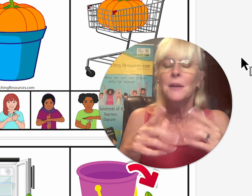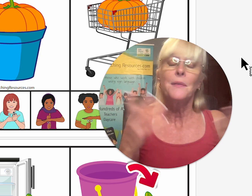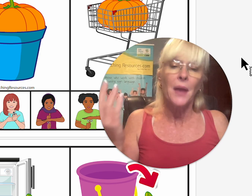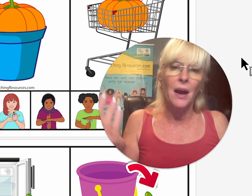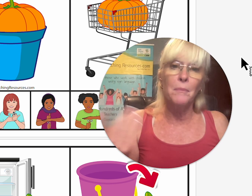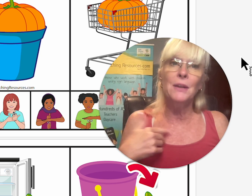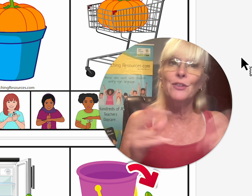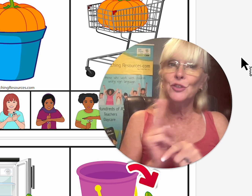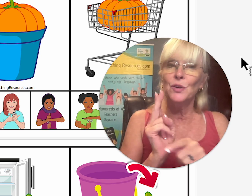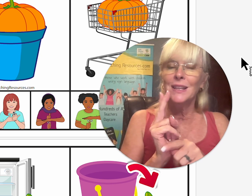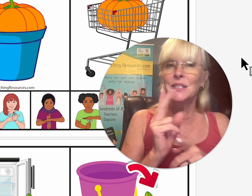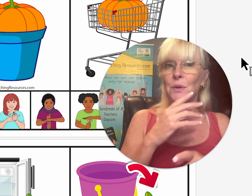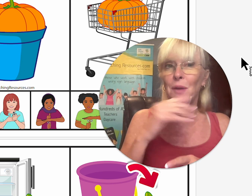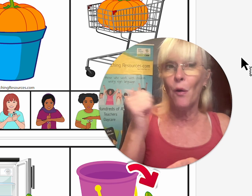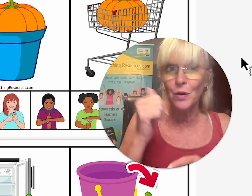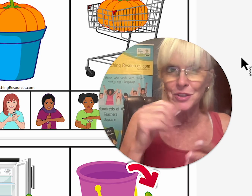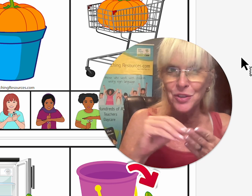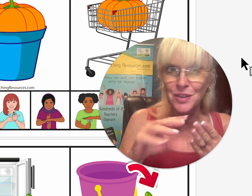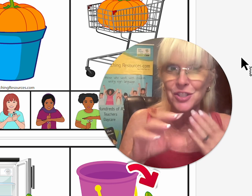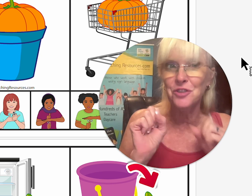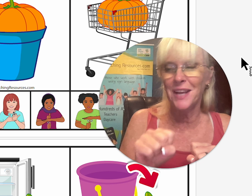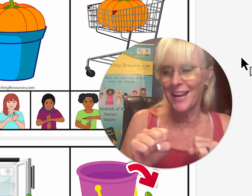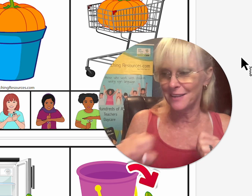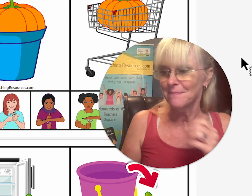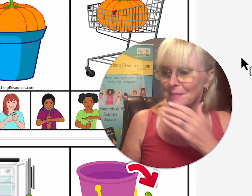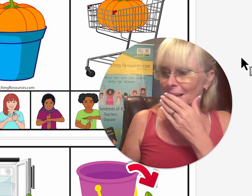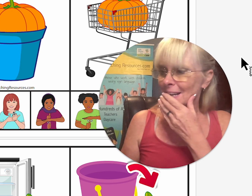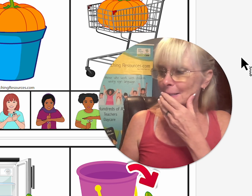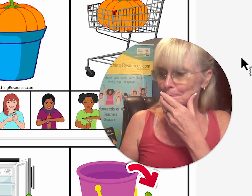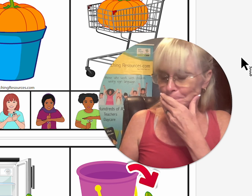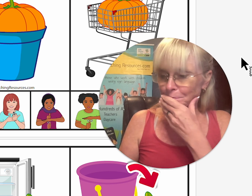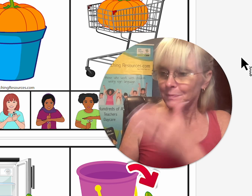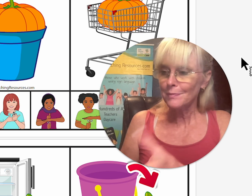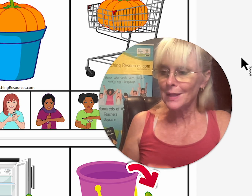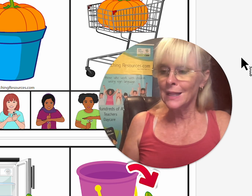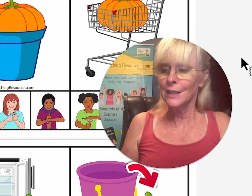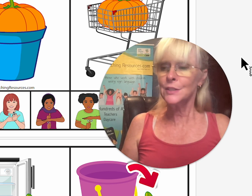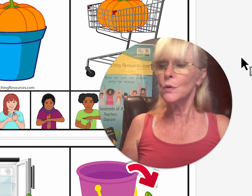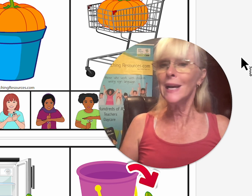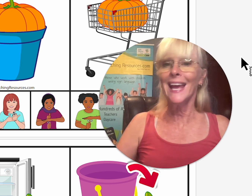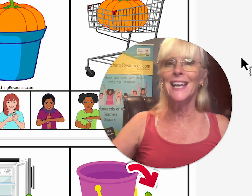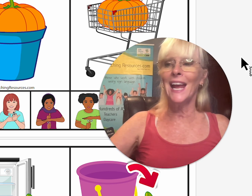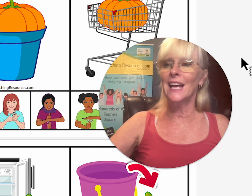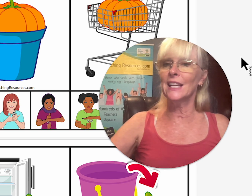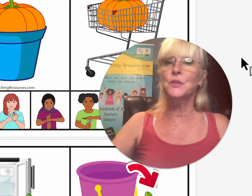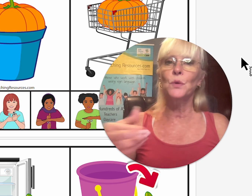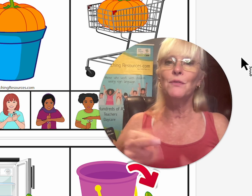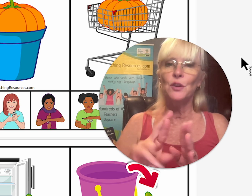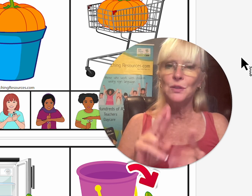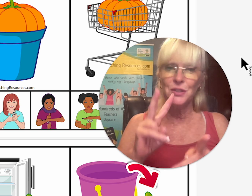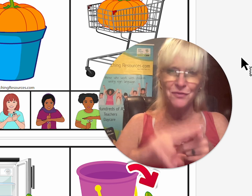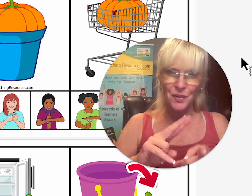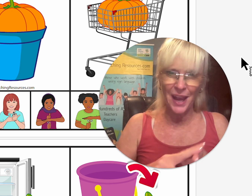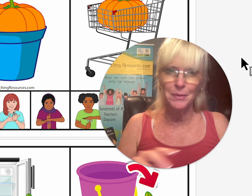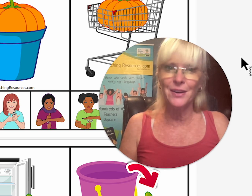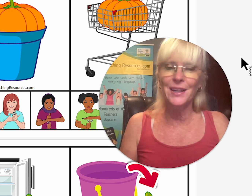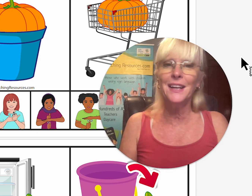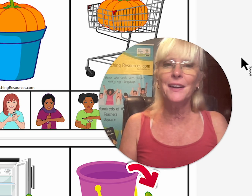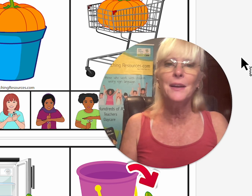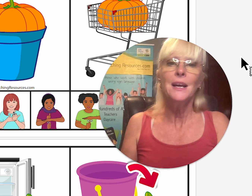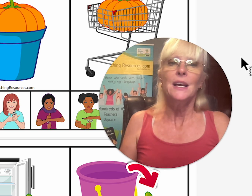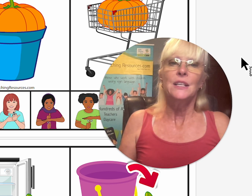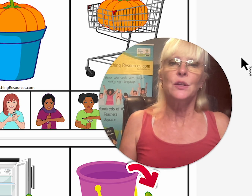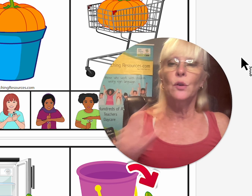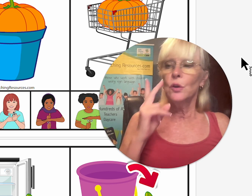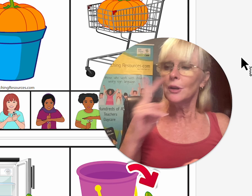signs, but if you're doing this with older students, you can. Let's go ahead and let's review some vocabulary